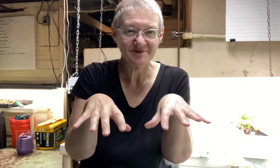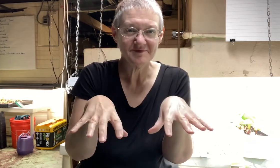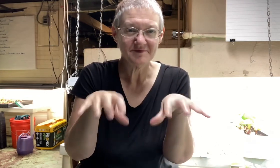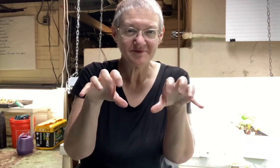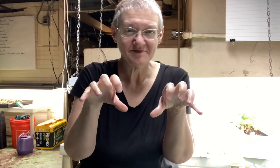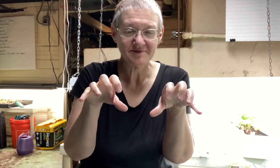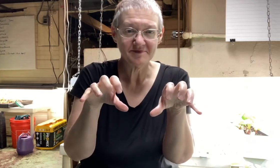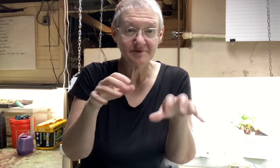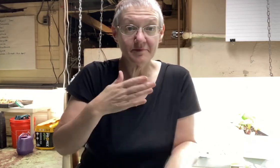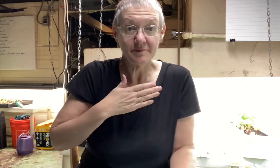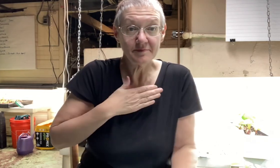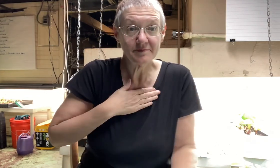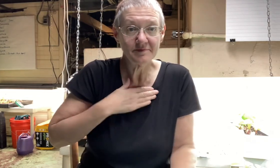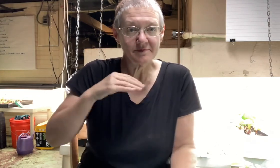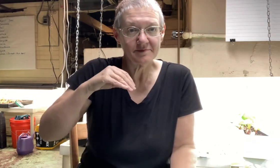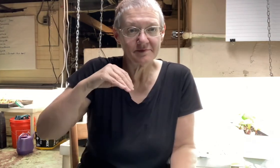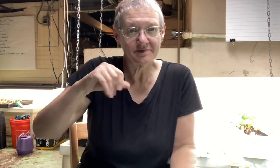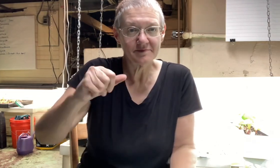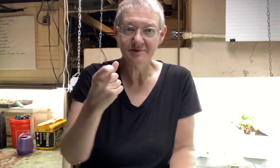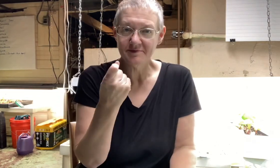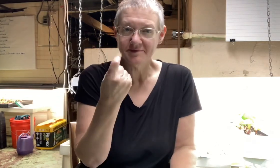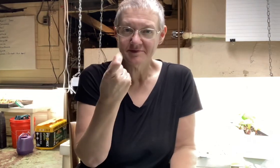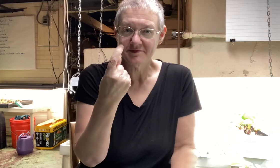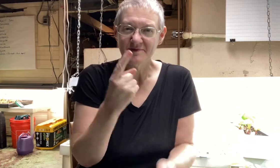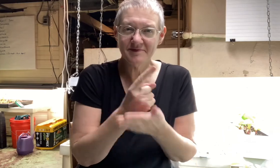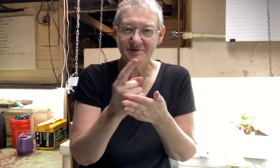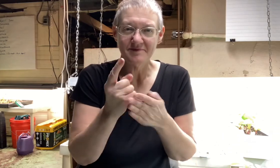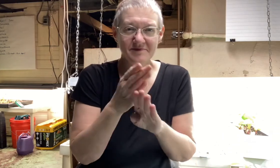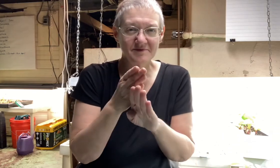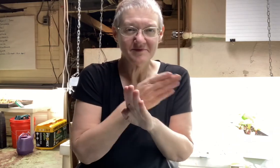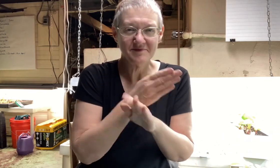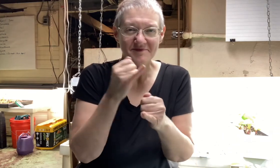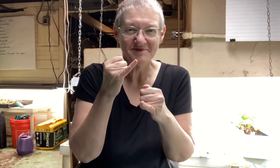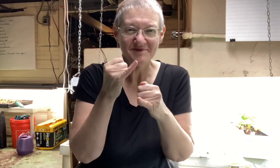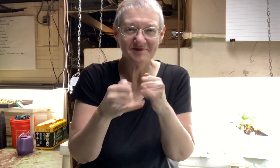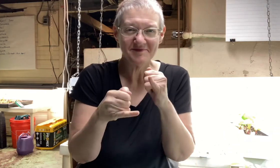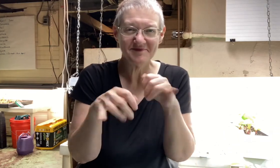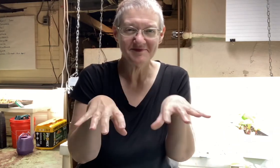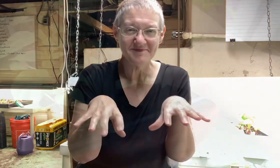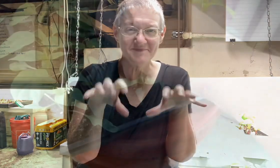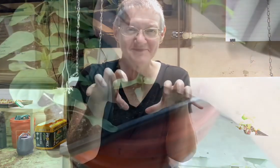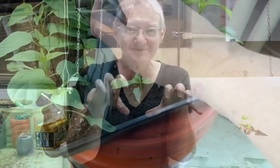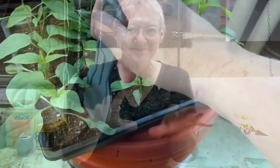frost. I started these seeds 11 weeks before my last frost.